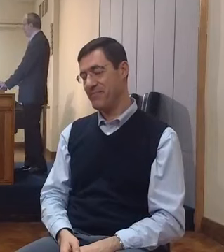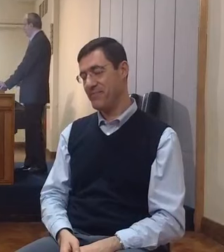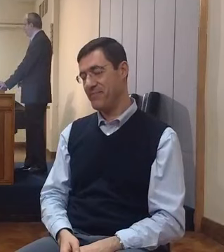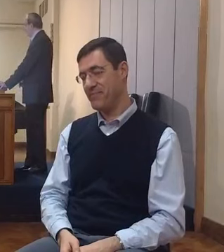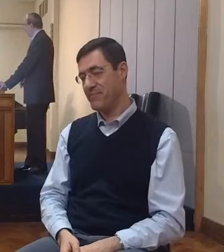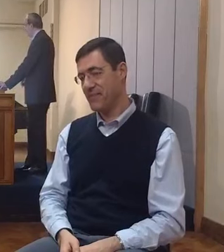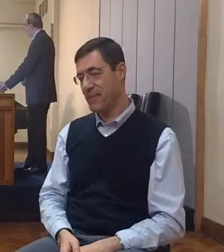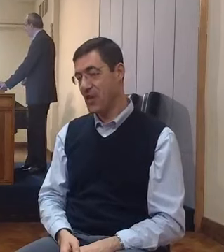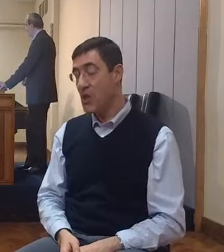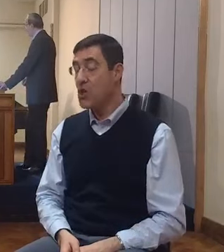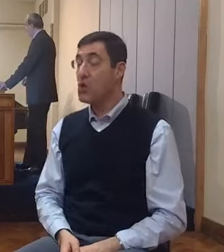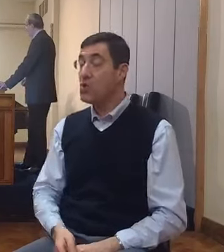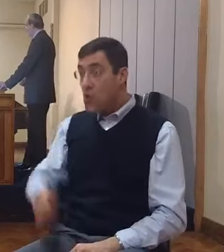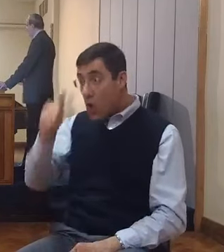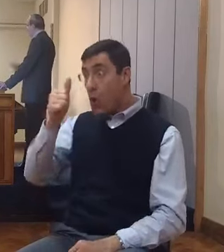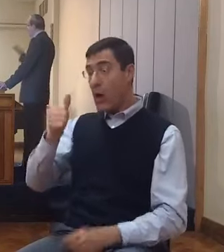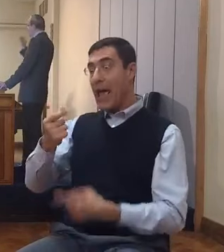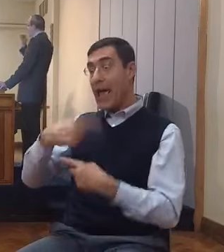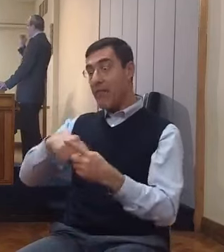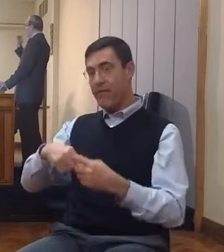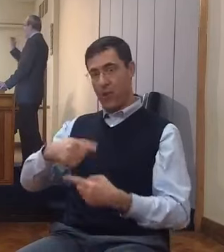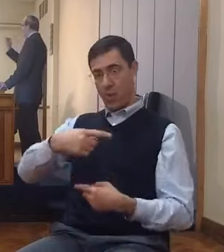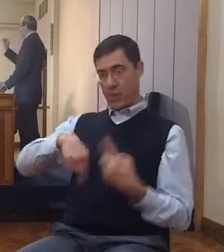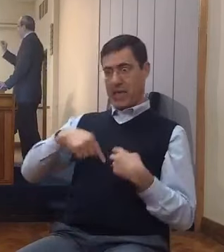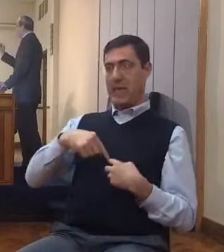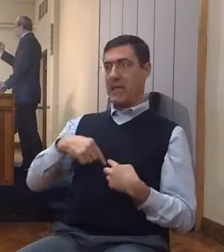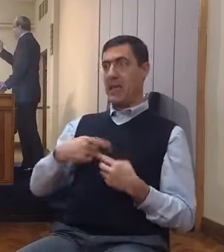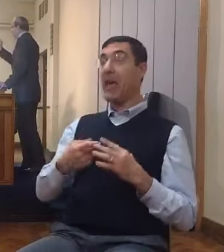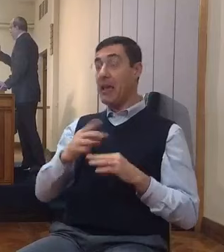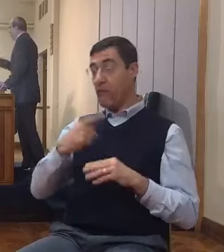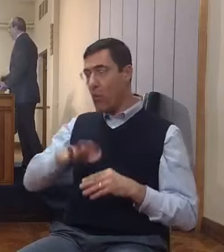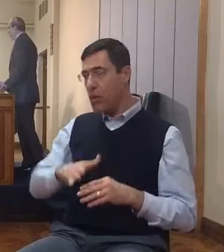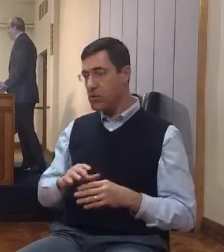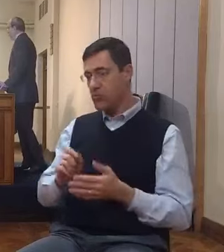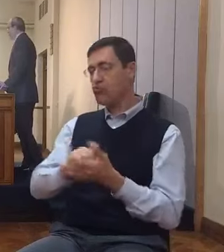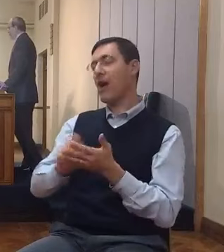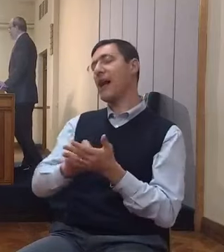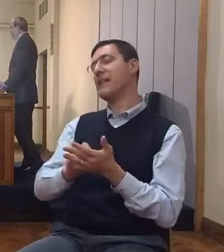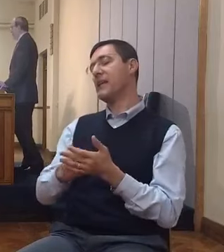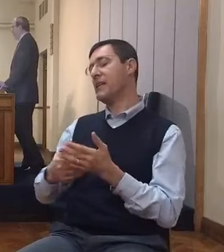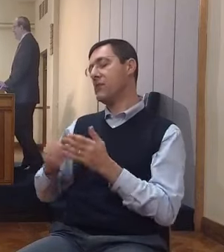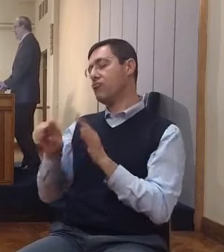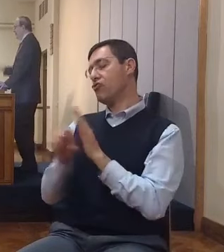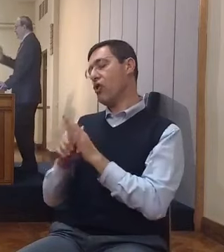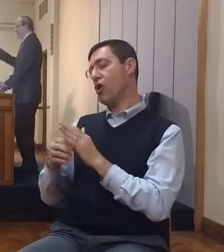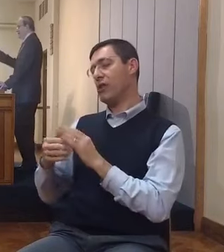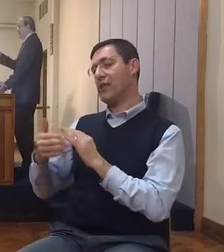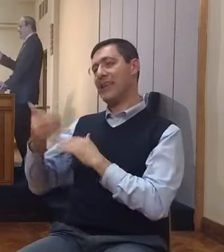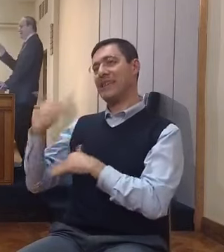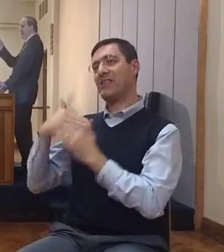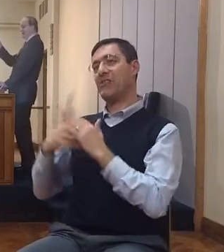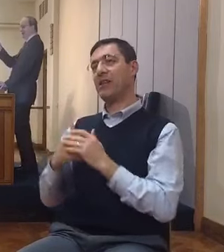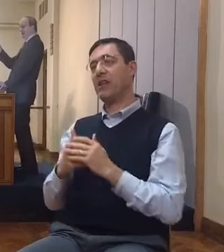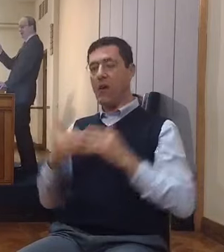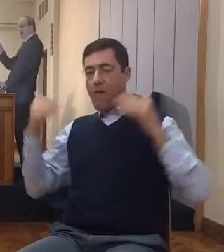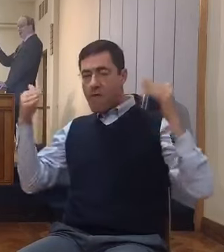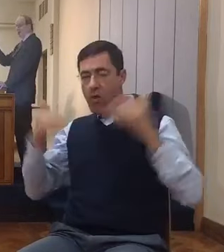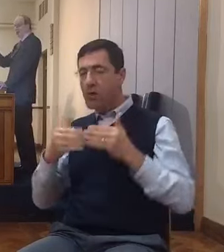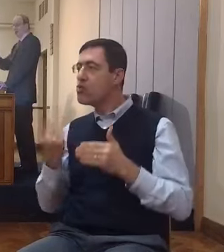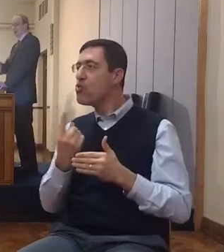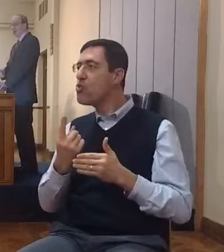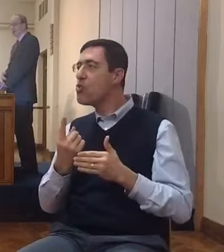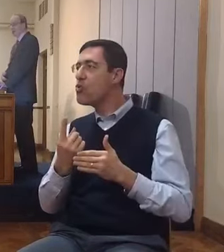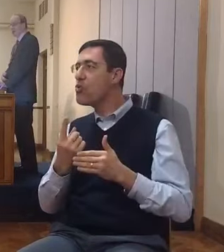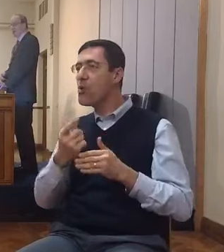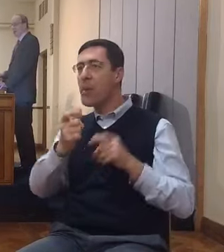write church history, we focus on the heroes, the human heroes. He did this, he did that, he